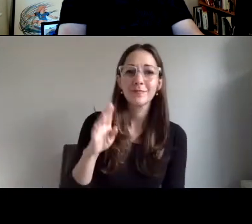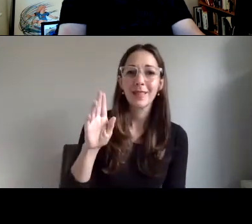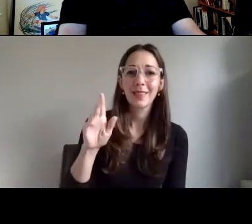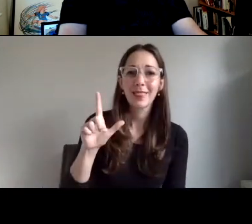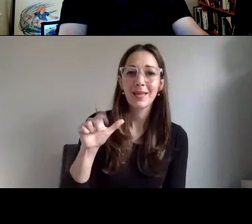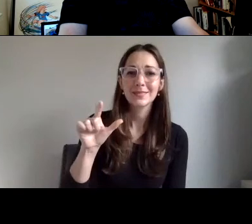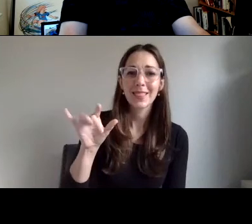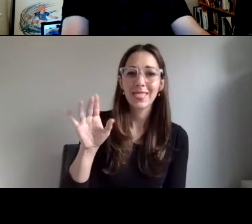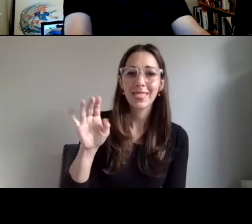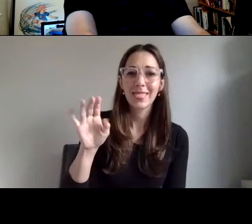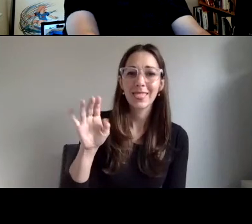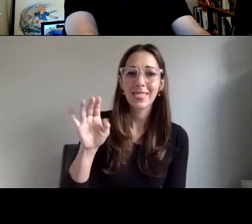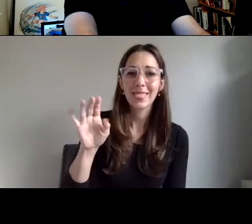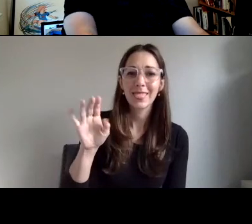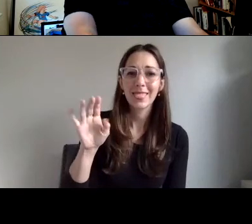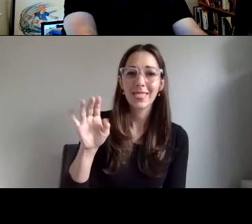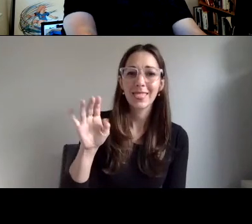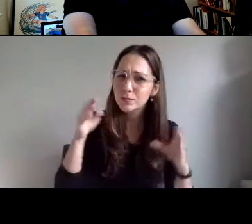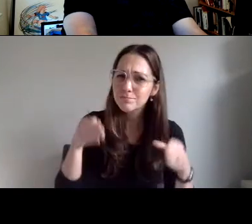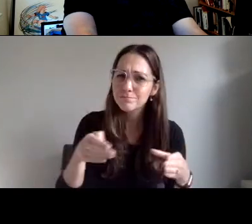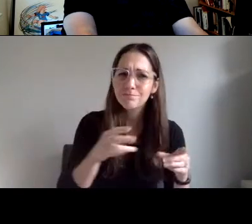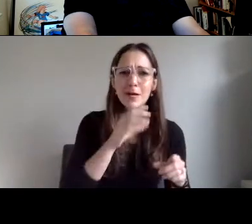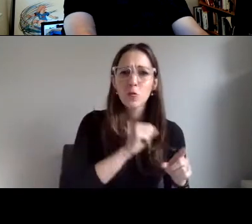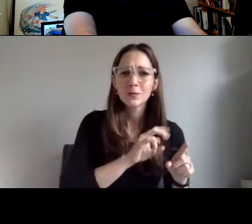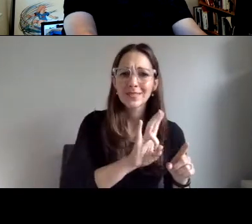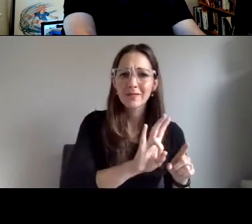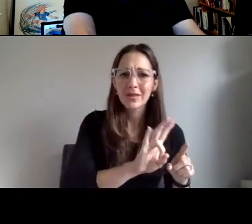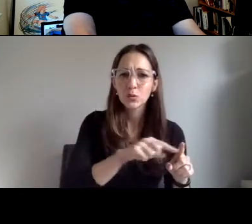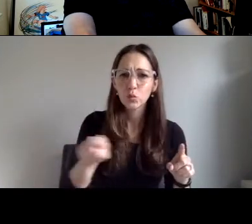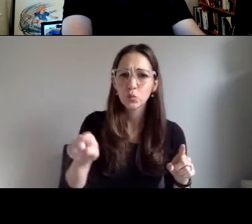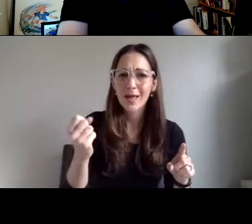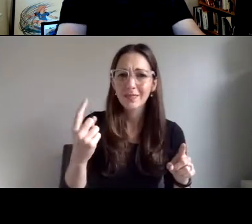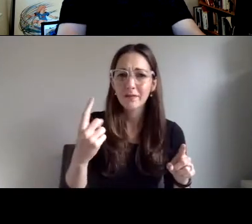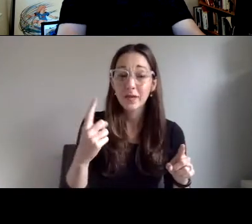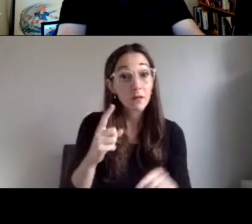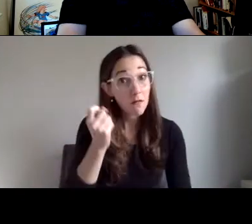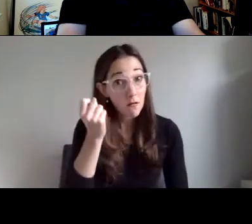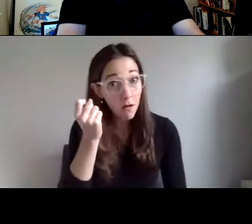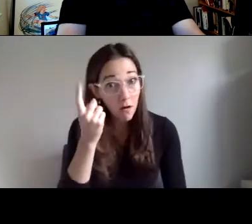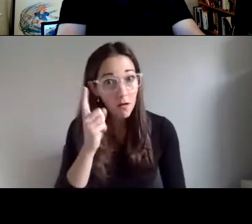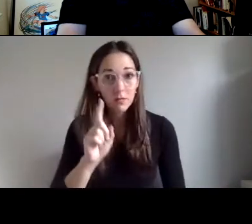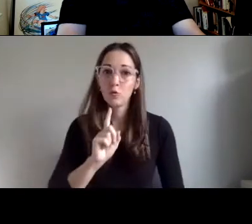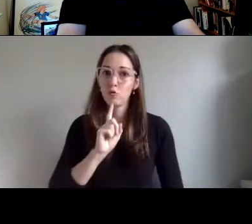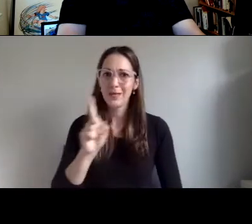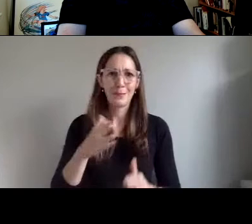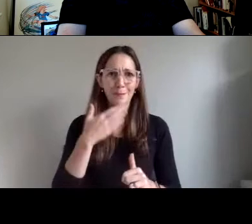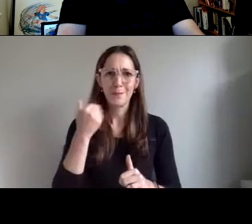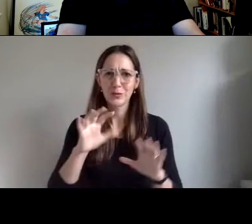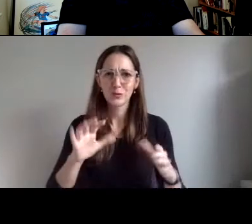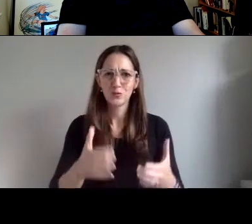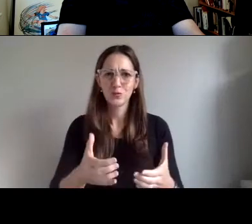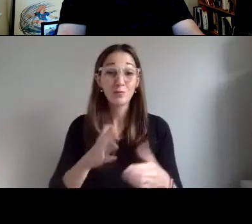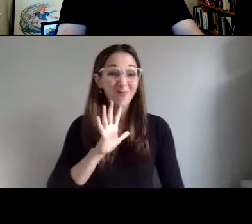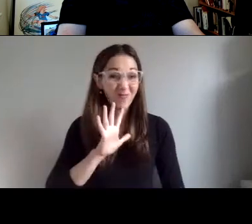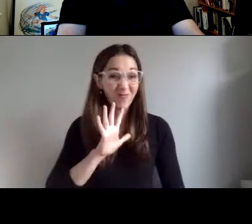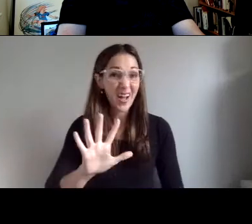was with a group of kindergartners, 5-year-olds that took to this like crazy. And then I was with a high school class, and this was a group of kids